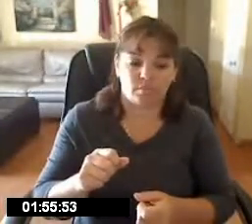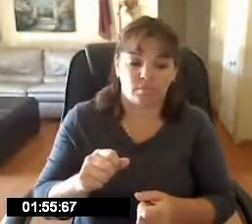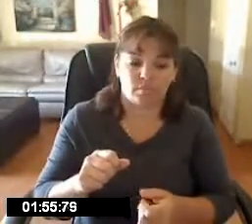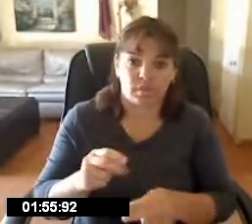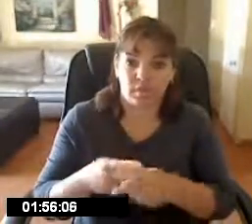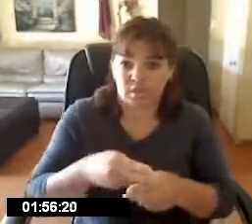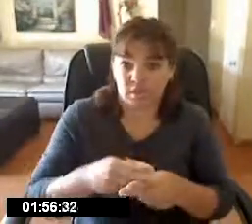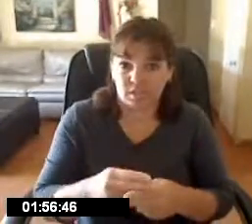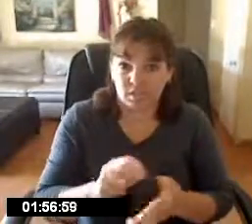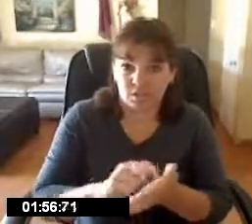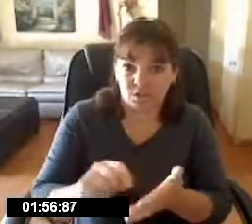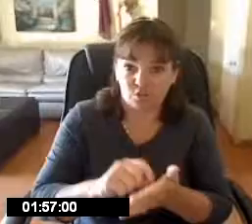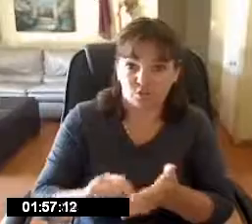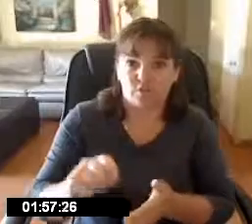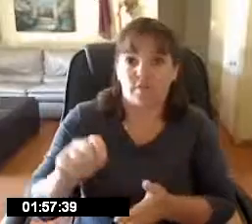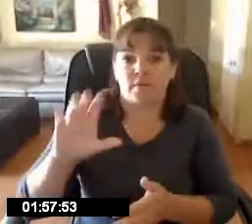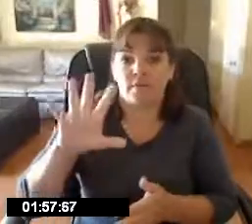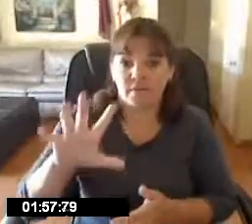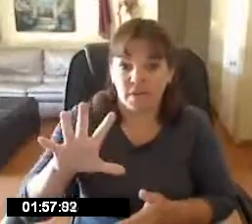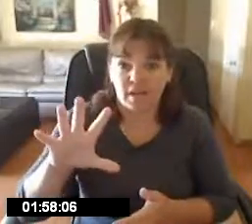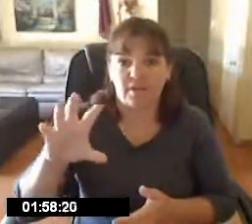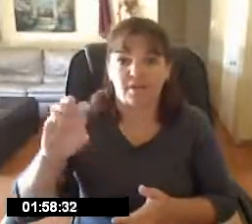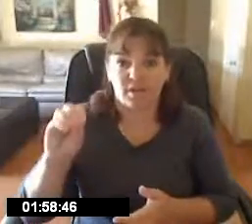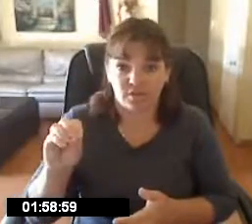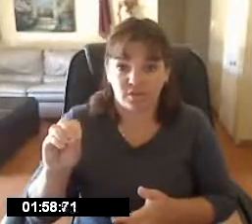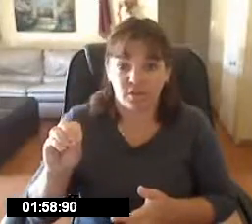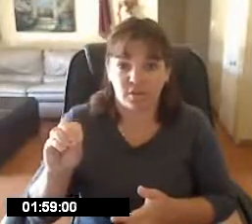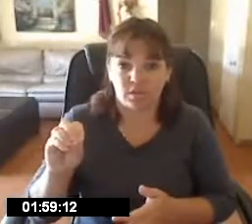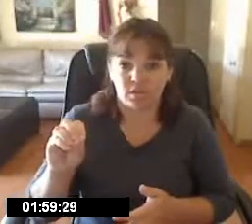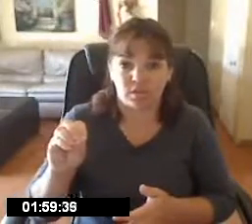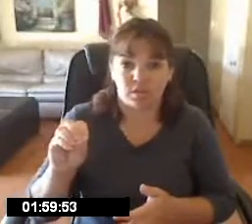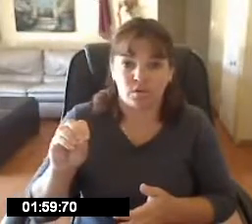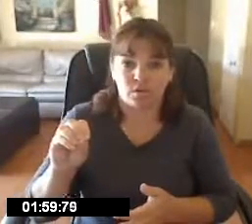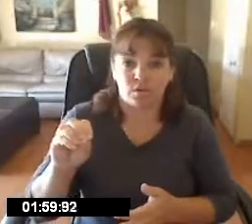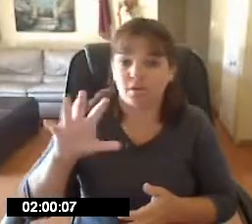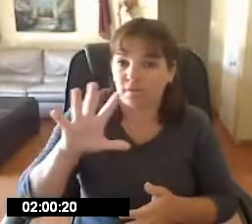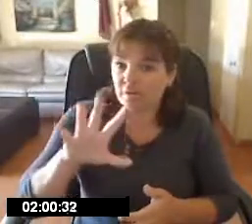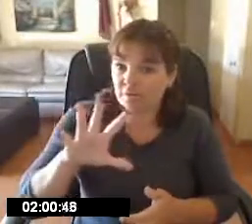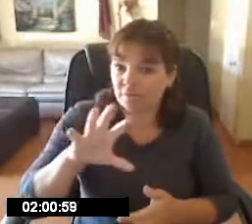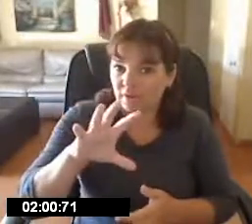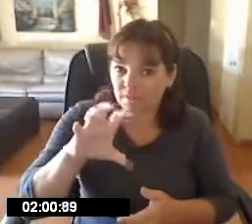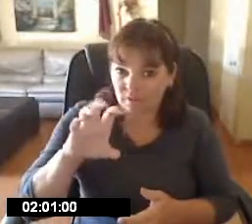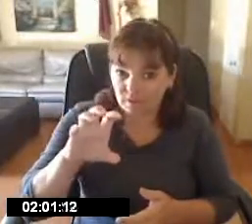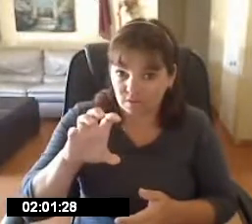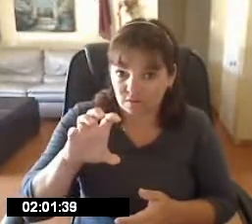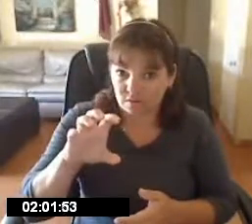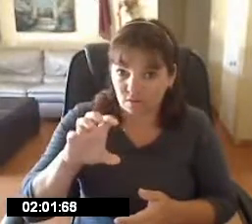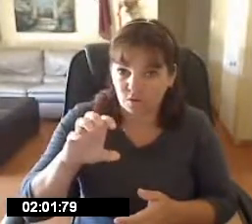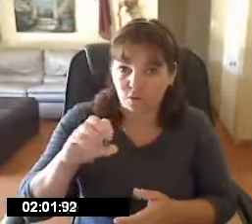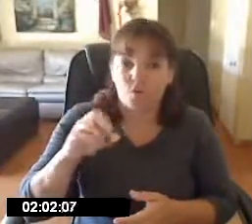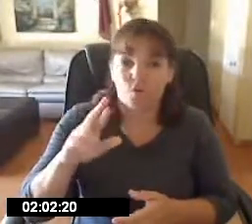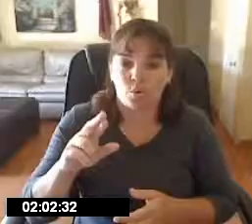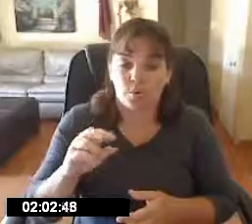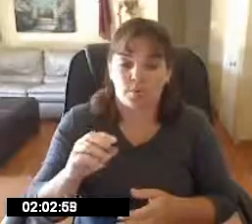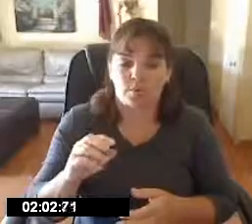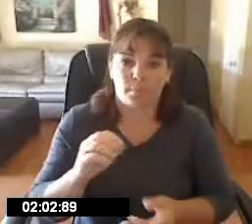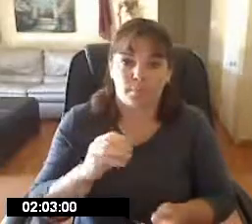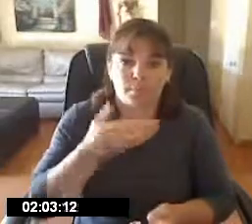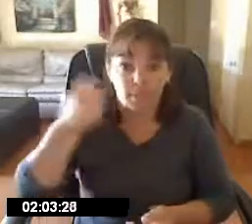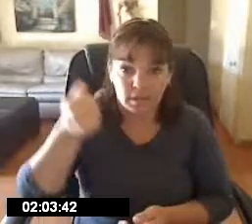Now, in my information regarding that, you'll have to read and see